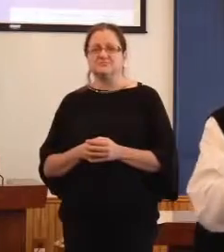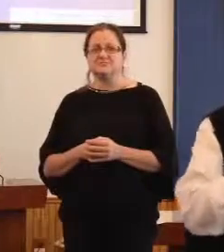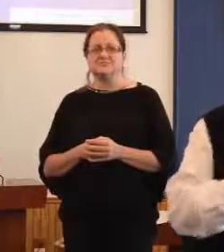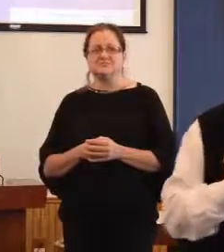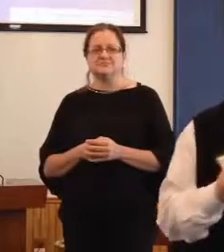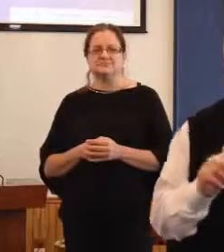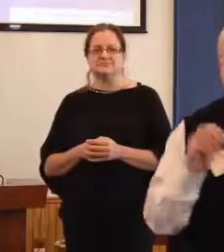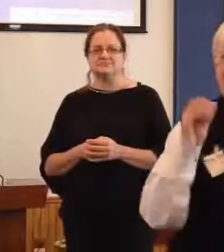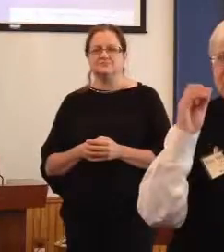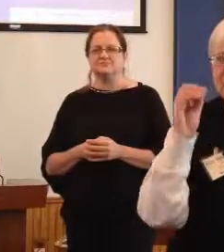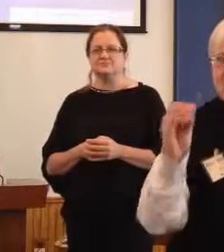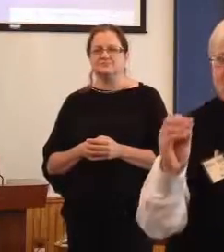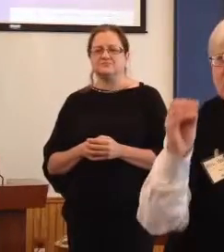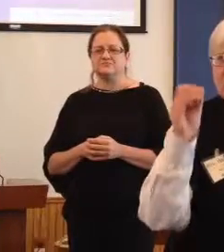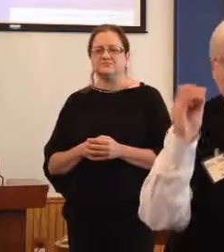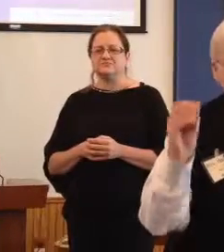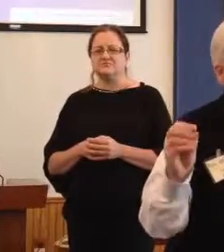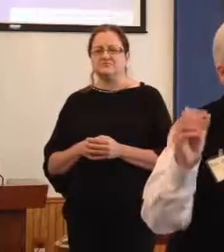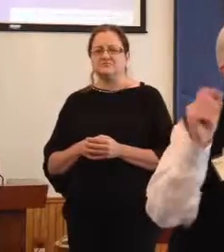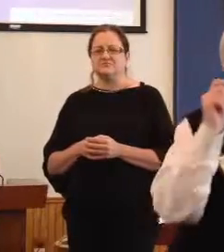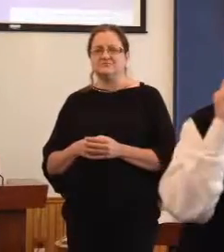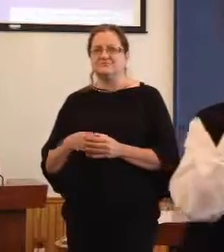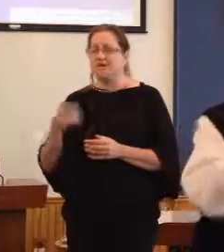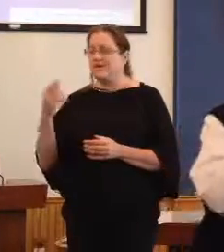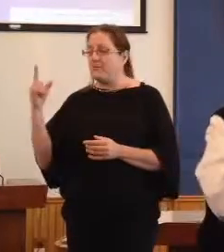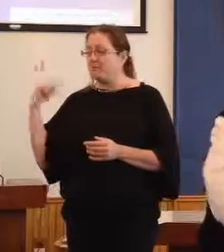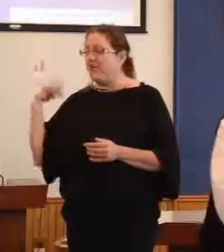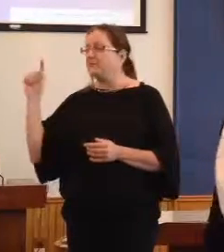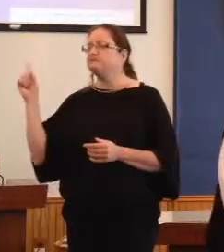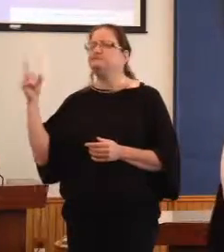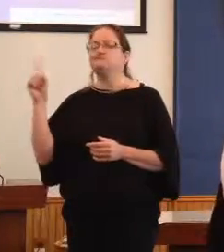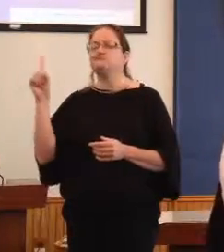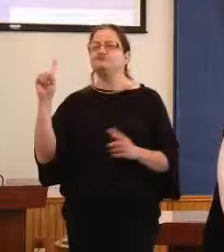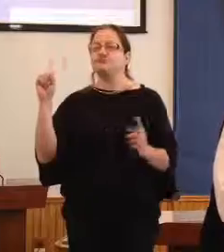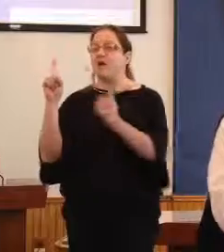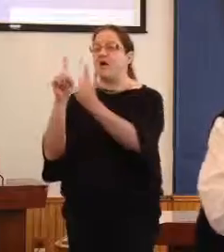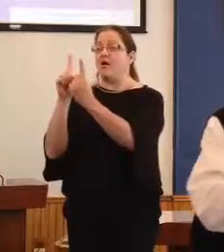Meeting that person at just the right time.